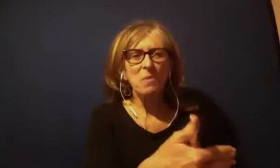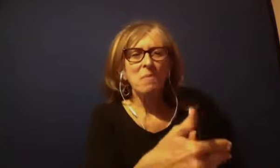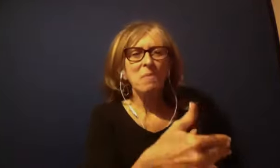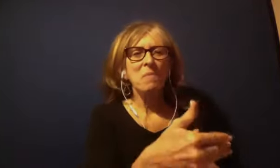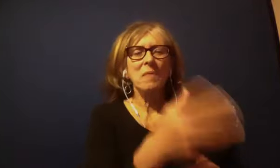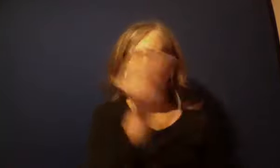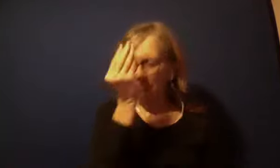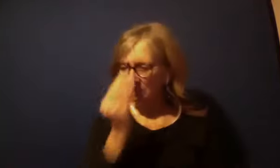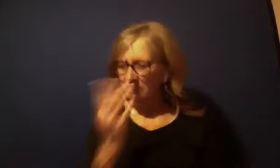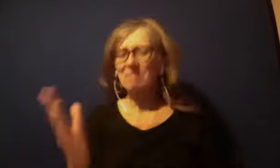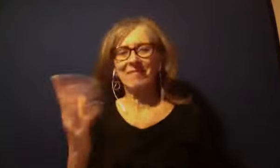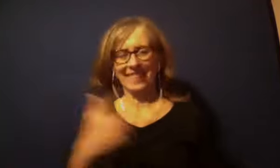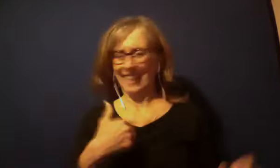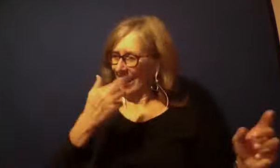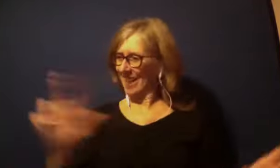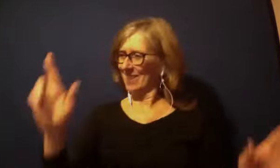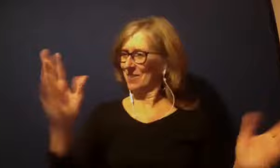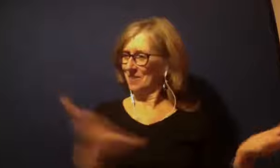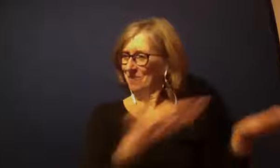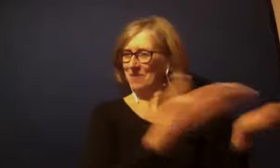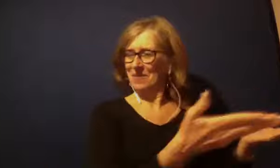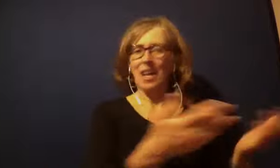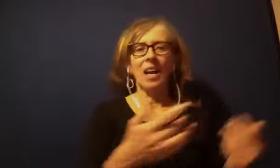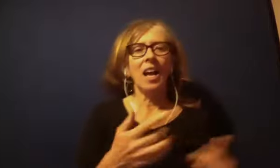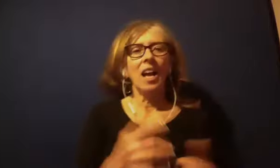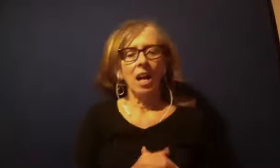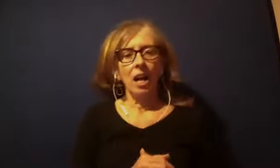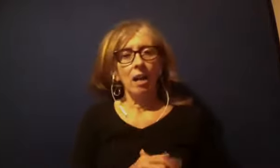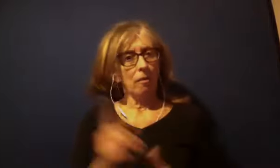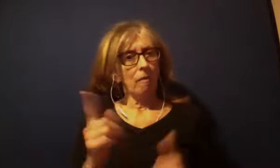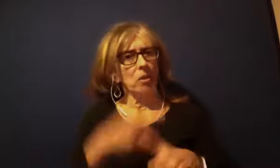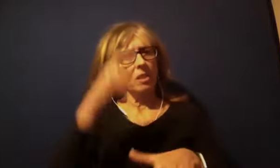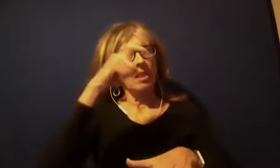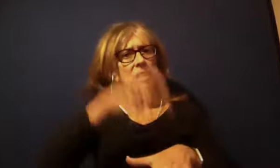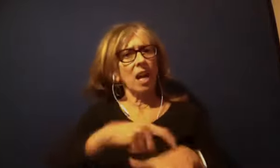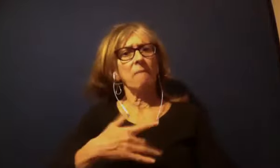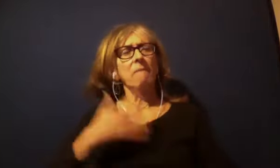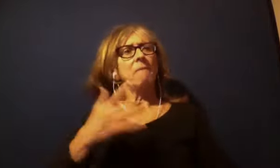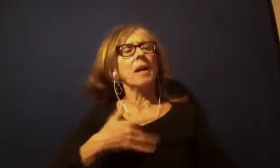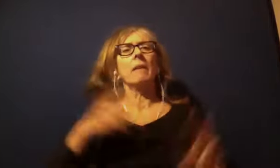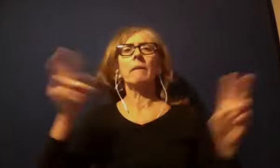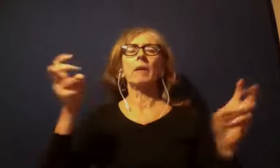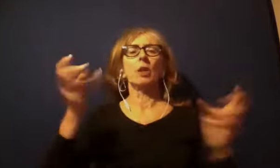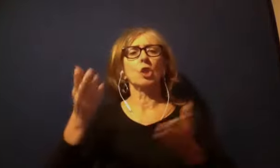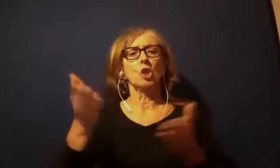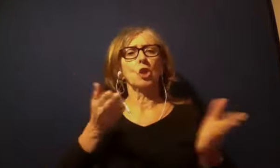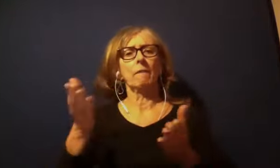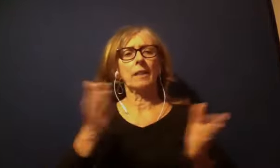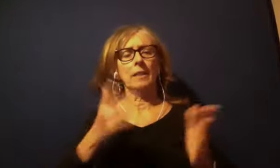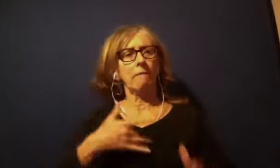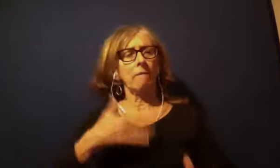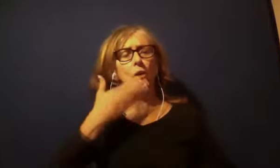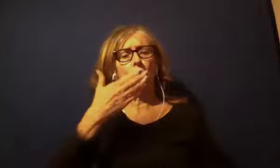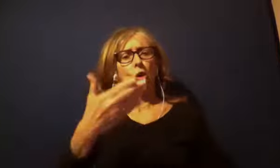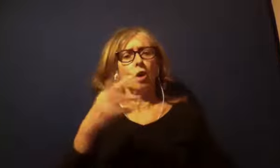the group and all the rest. I loved it. I've never ever had that feeling of service before. of being so rewarding. I was quite